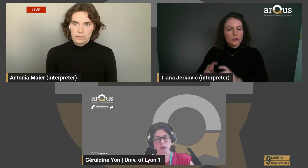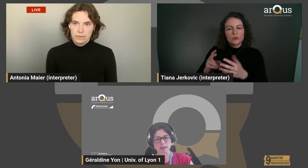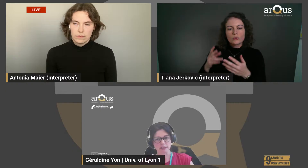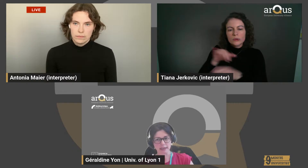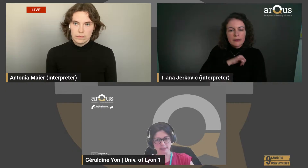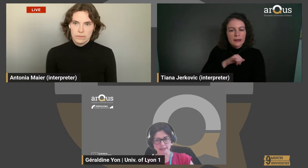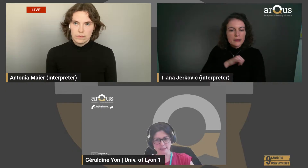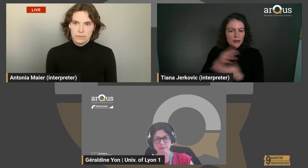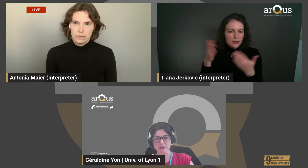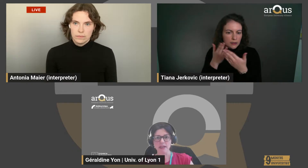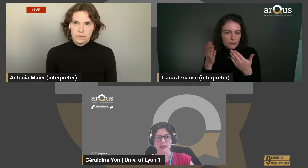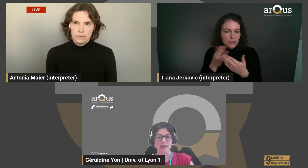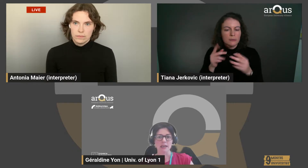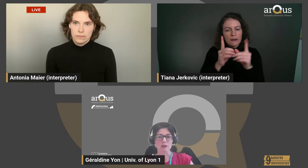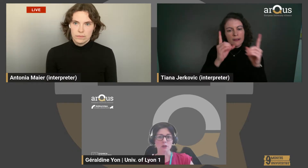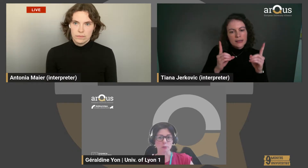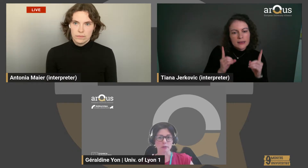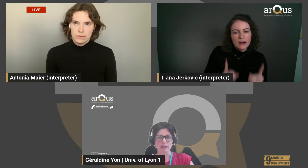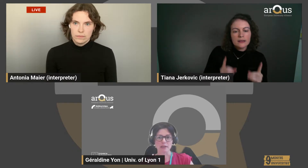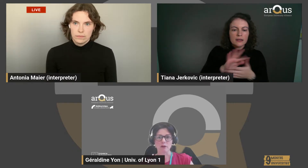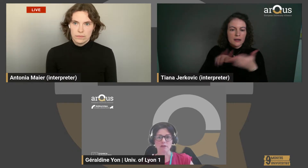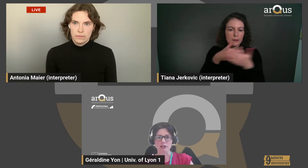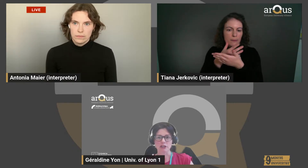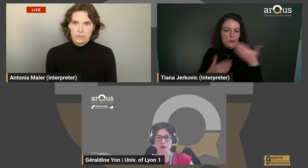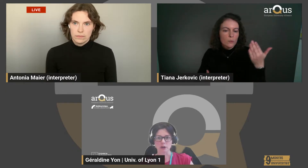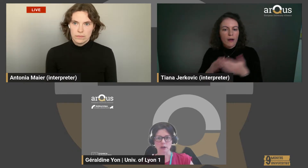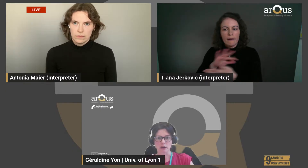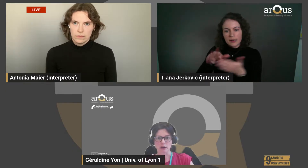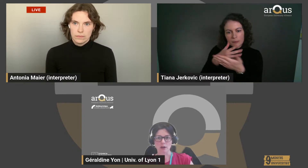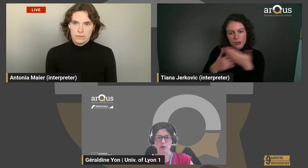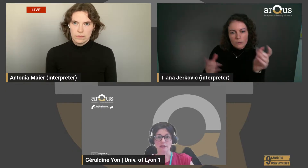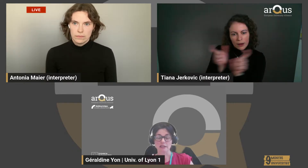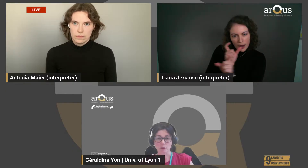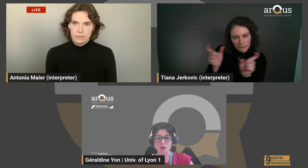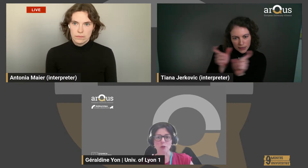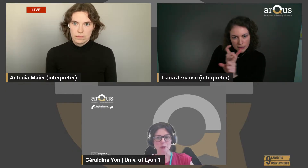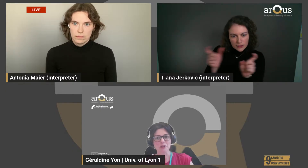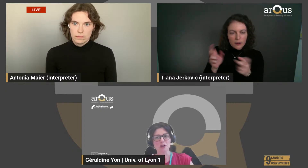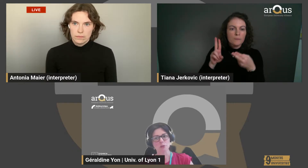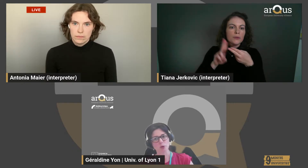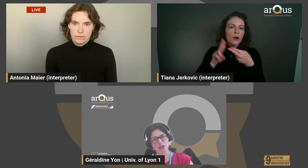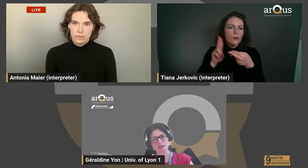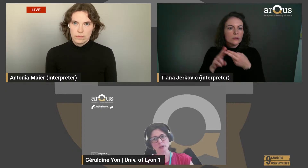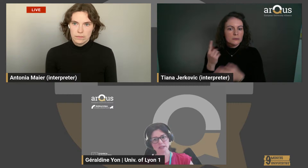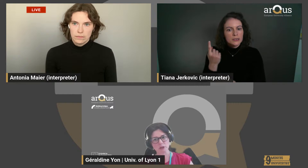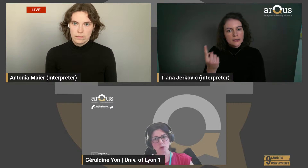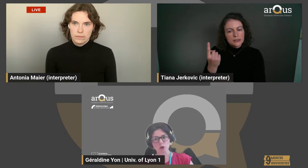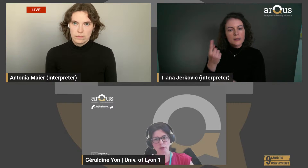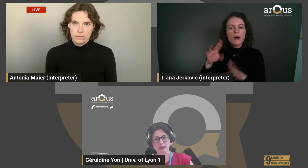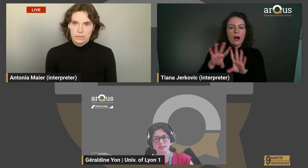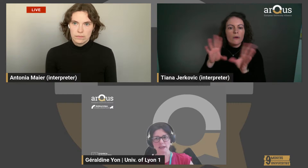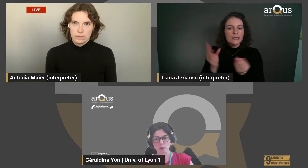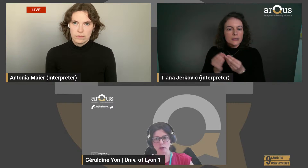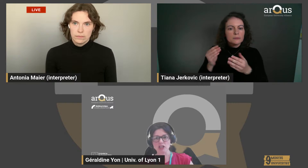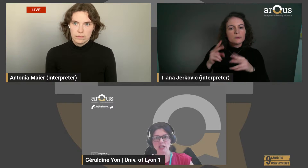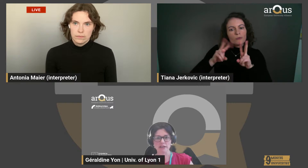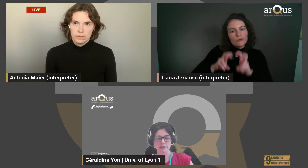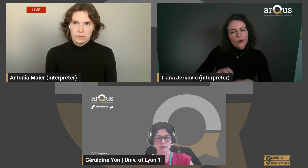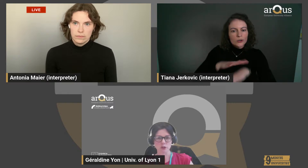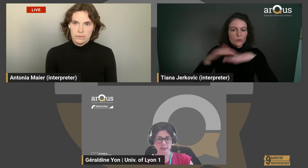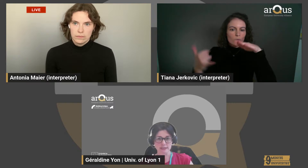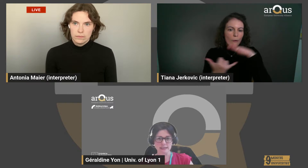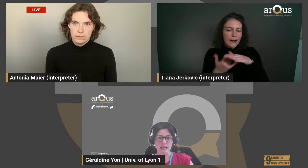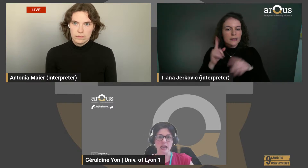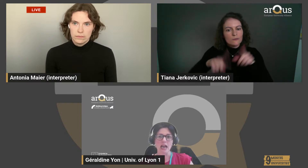deaf studies, and didactics. He has also been involved in several research projects related to Austrian Sign Language and